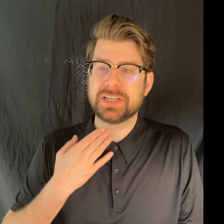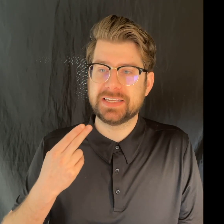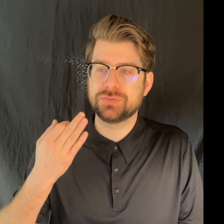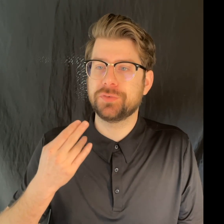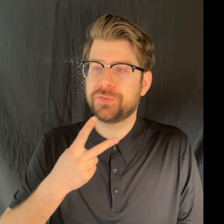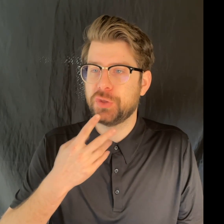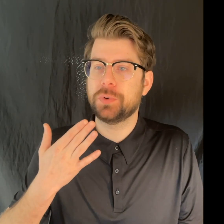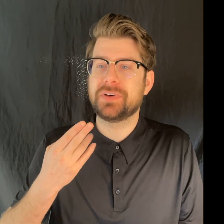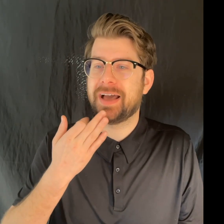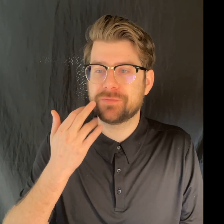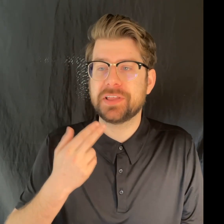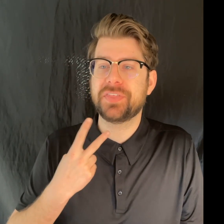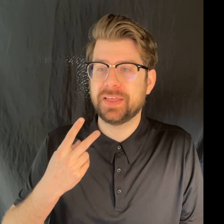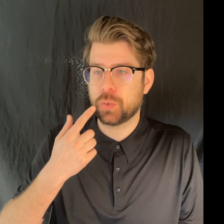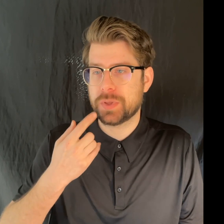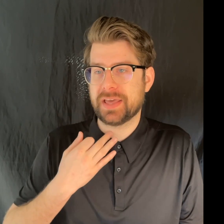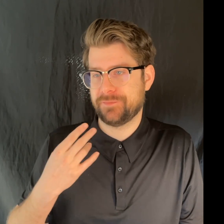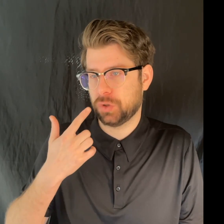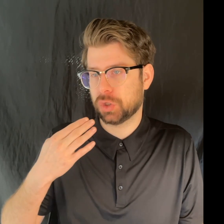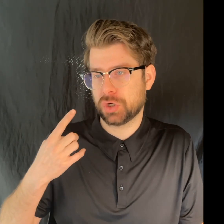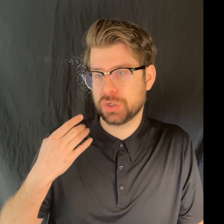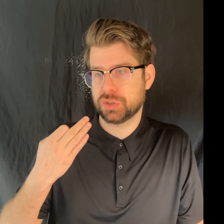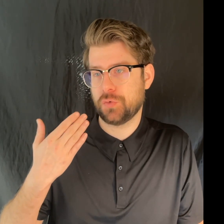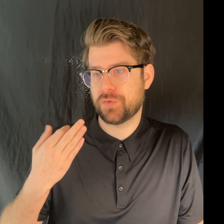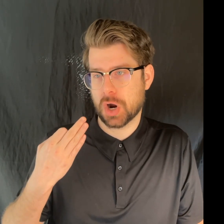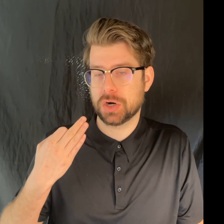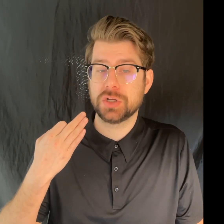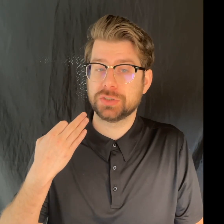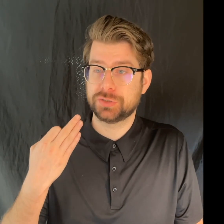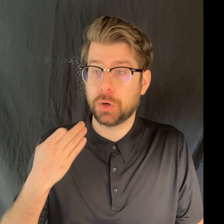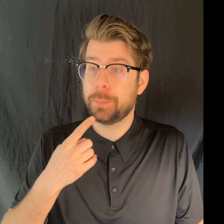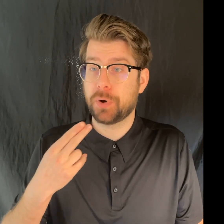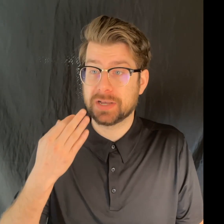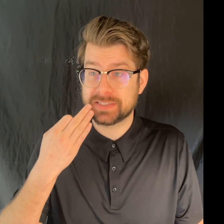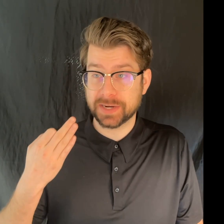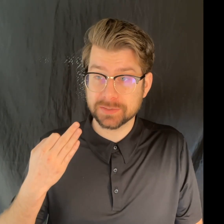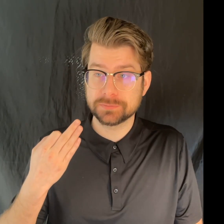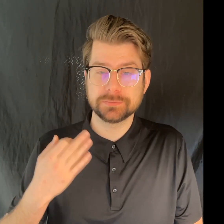is review of everything we have learned so far. So pause here.